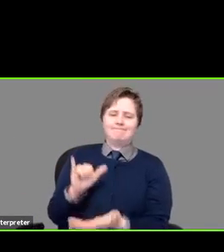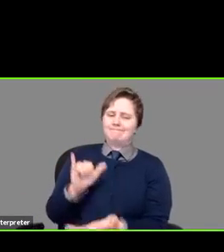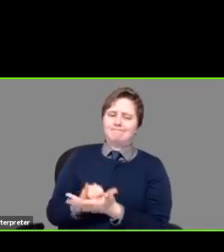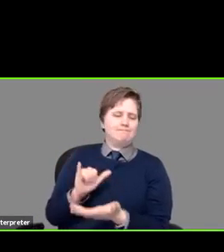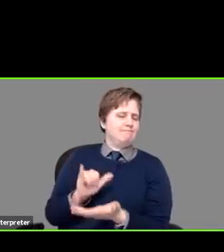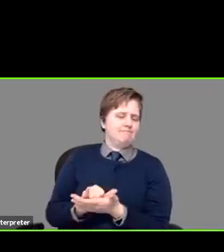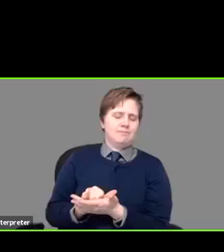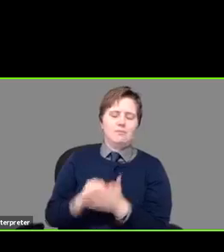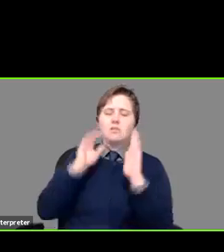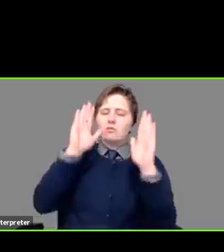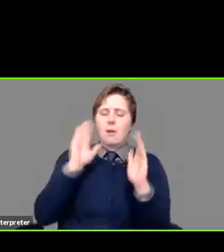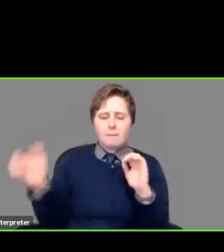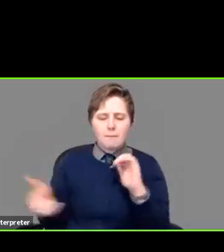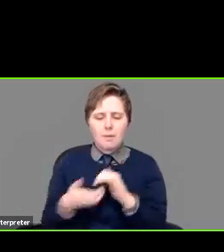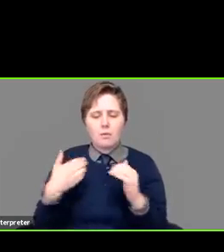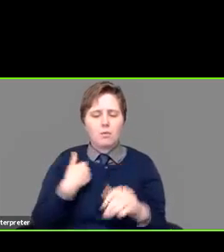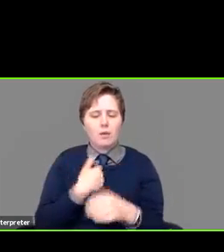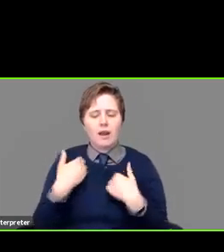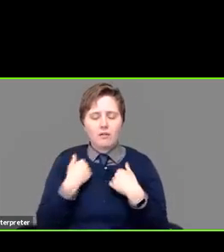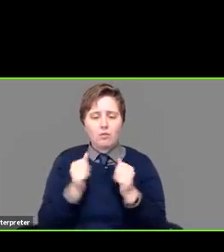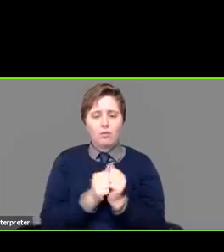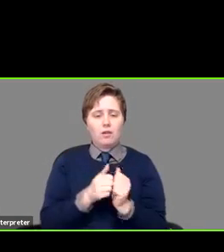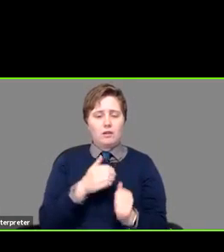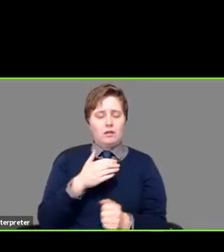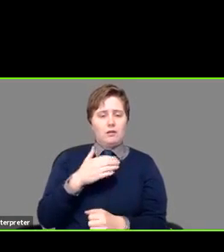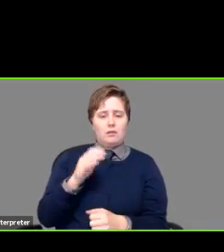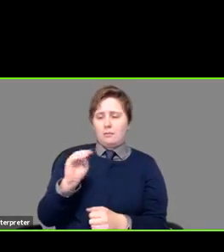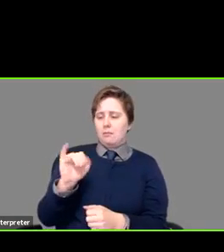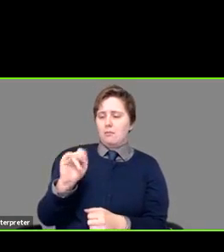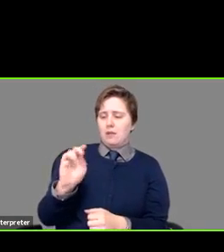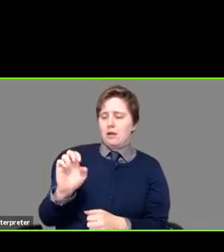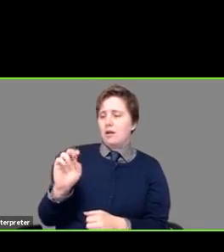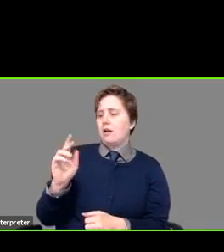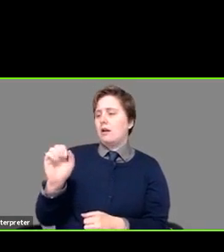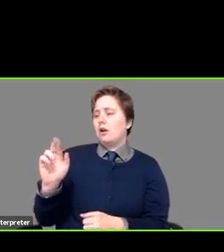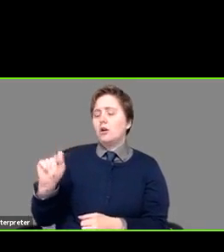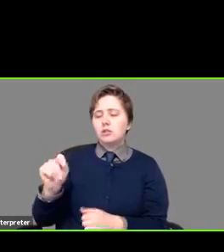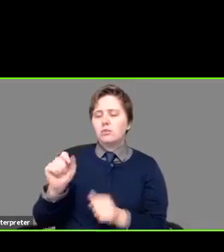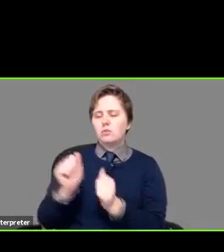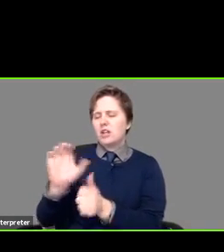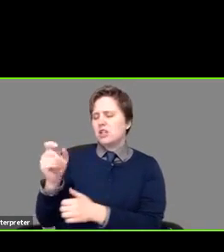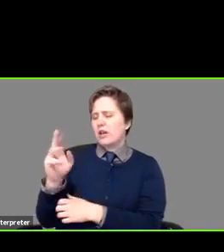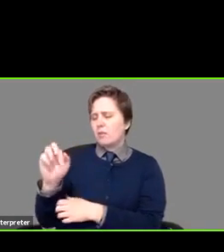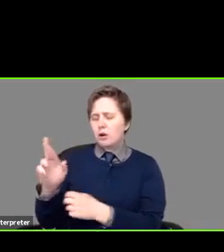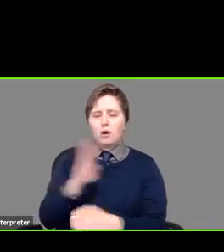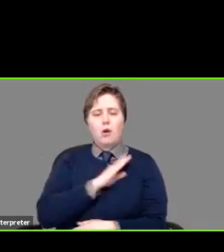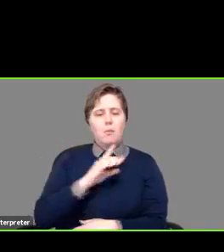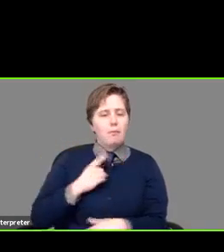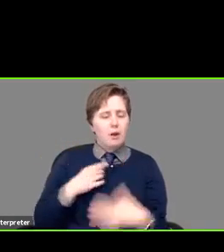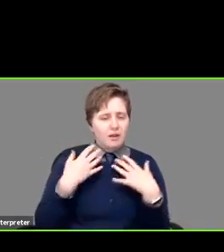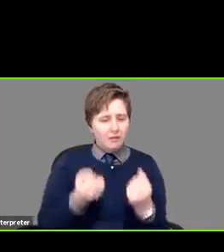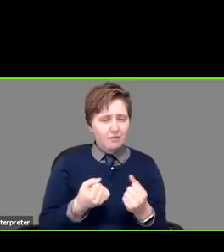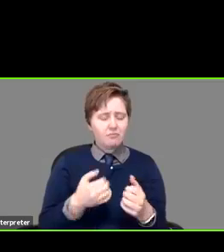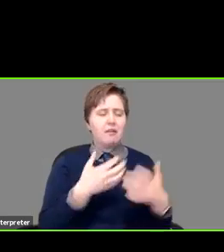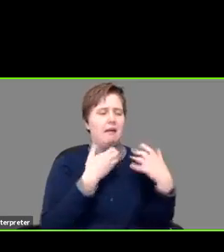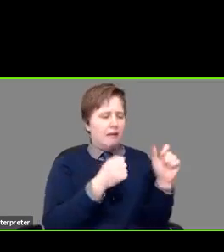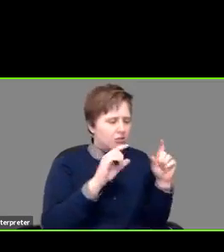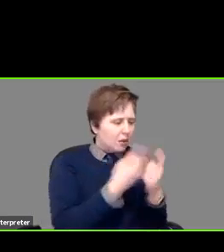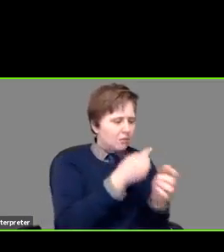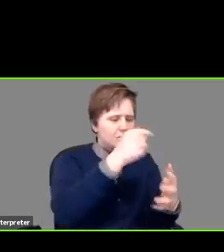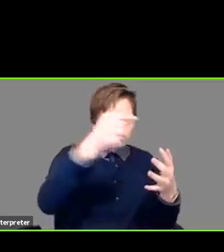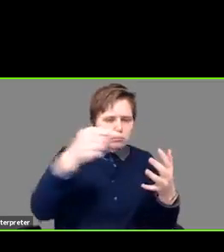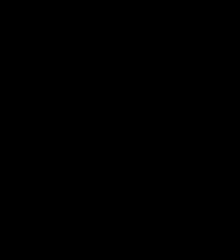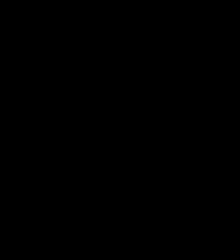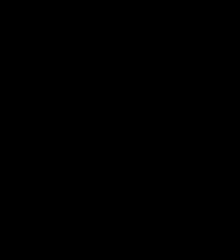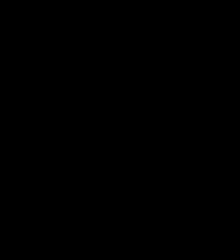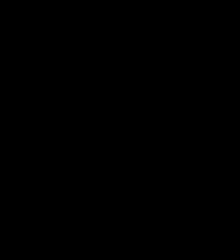partnerships between the Chamber, Mike Hart, the Board of Health, the Health Department. So there's a number of different